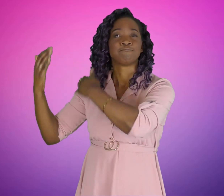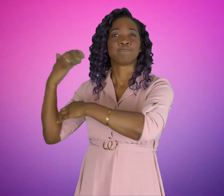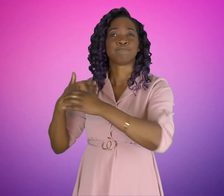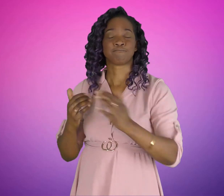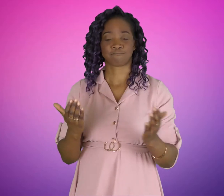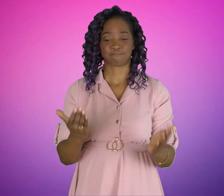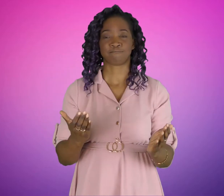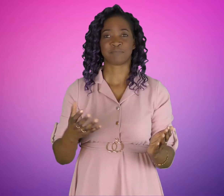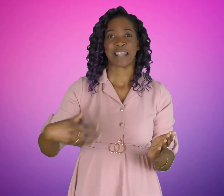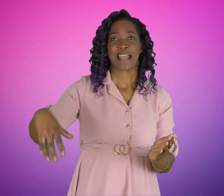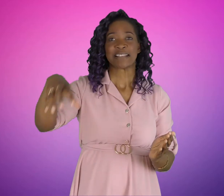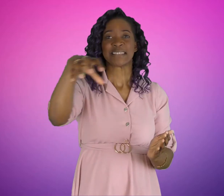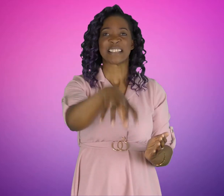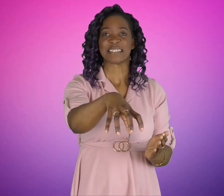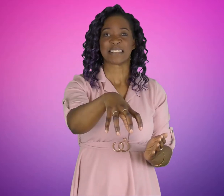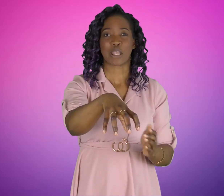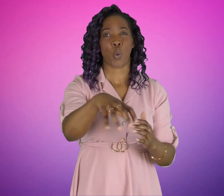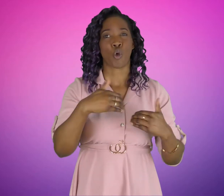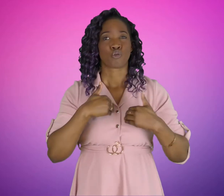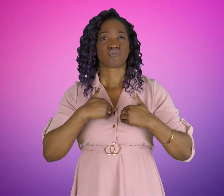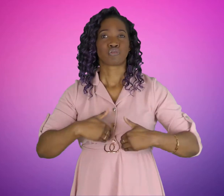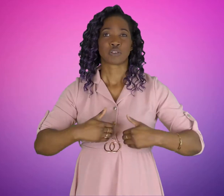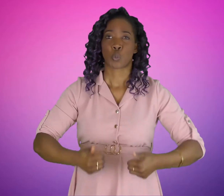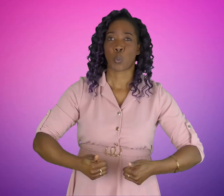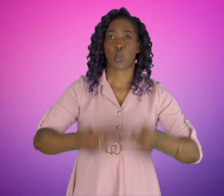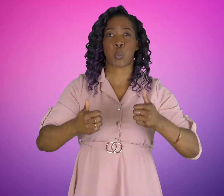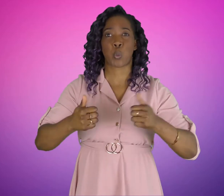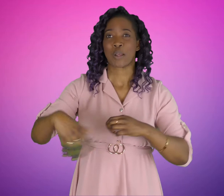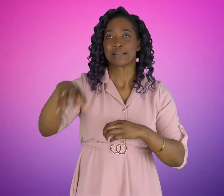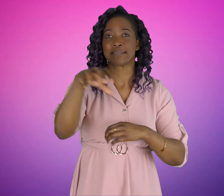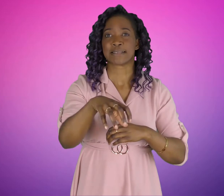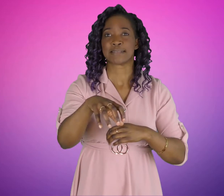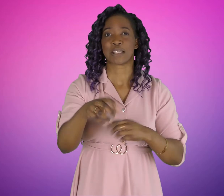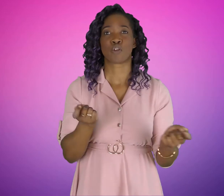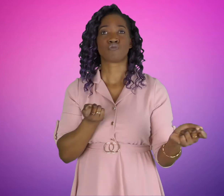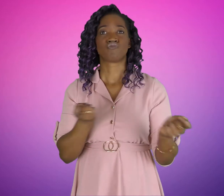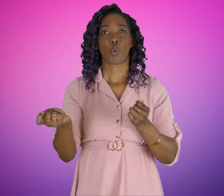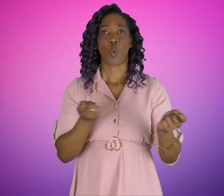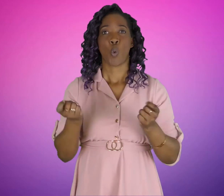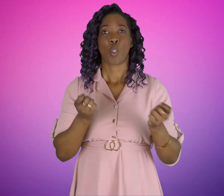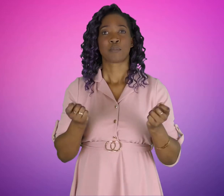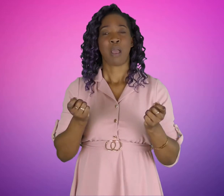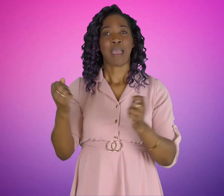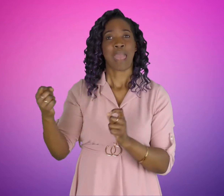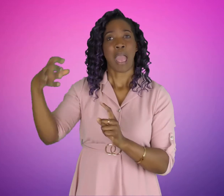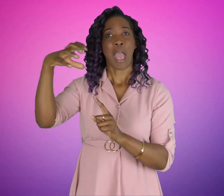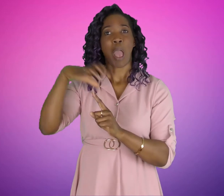Once upon a timeline, there was a city, a prosperous and great city, ruled